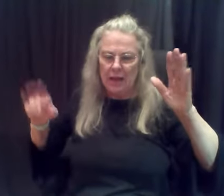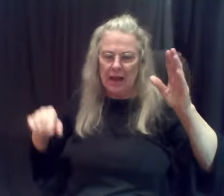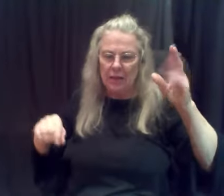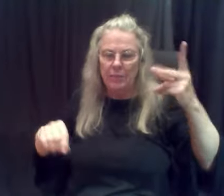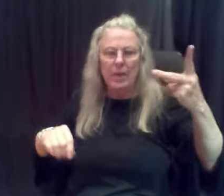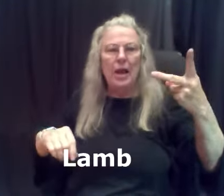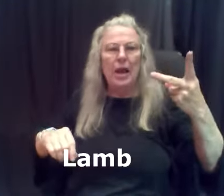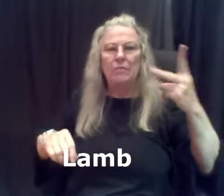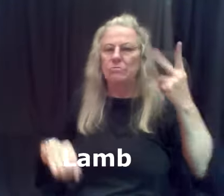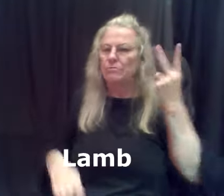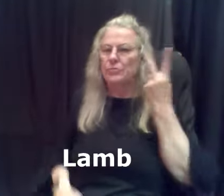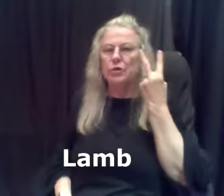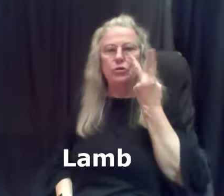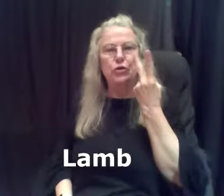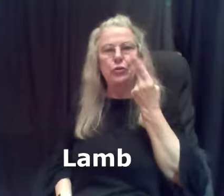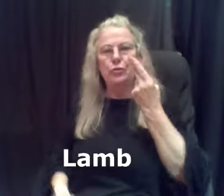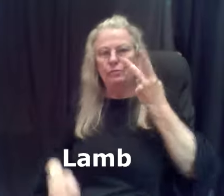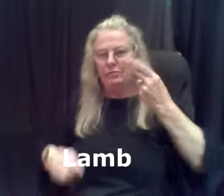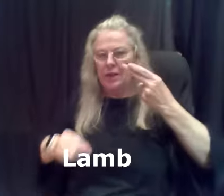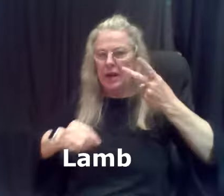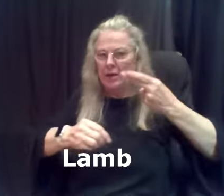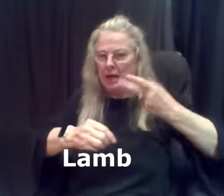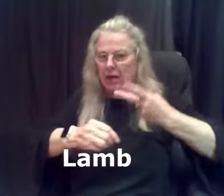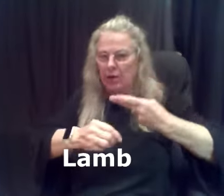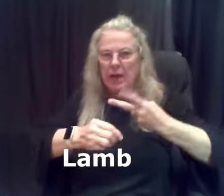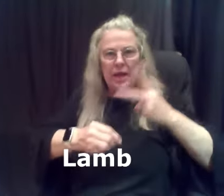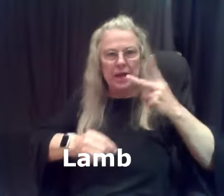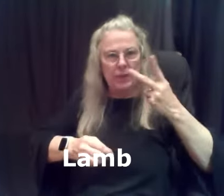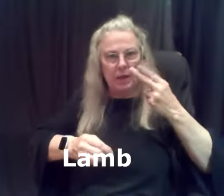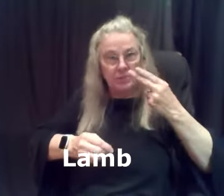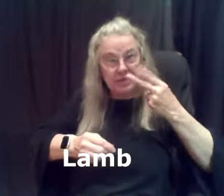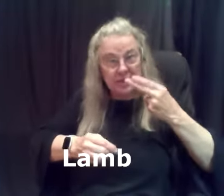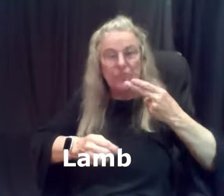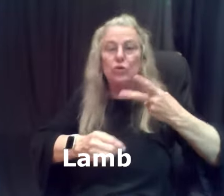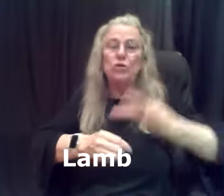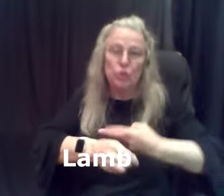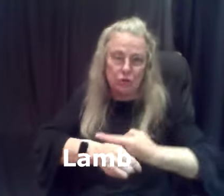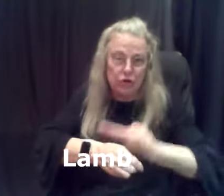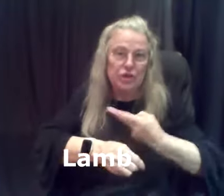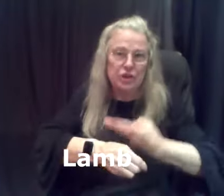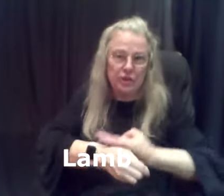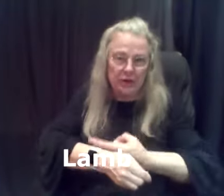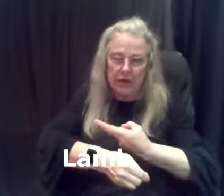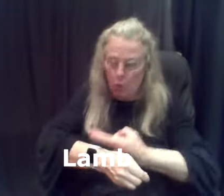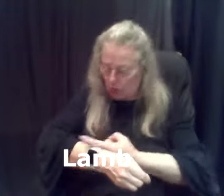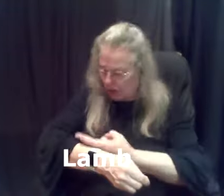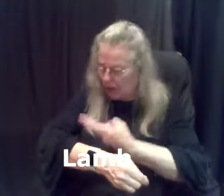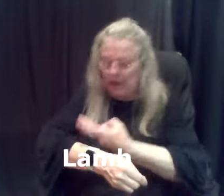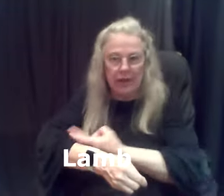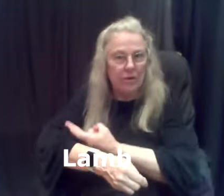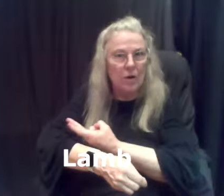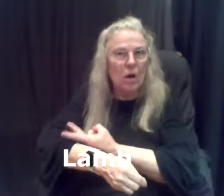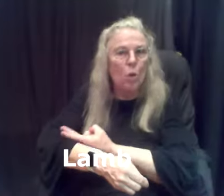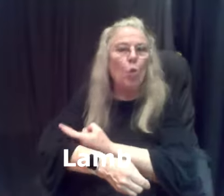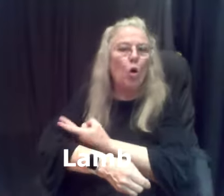Lamb, and your two hand here becomes scissors. You're shearing or cutting the wool off